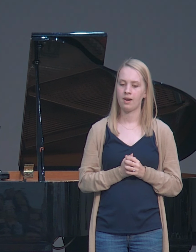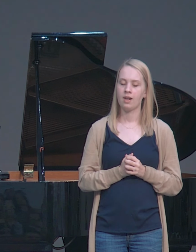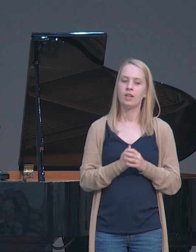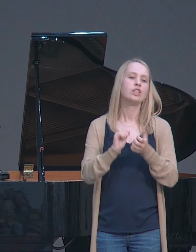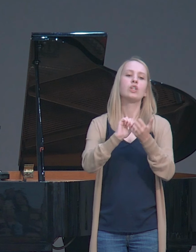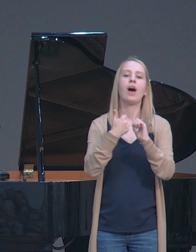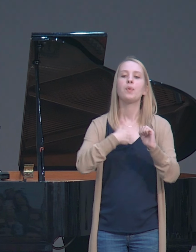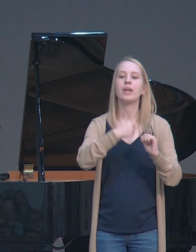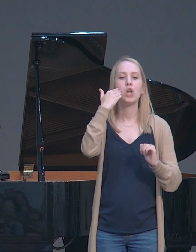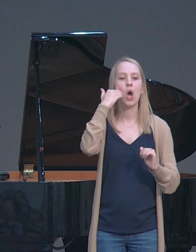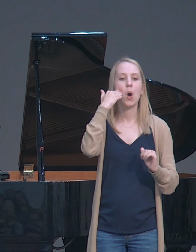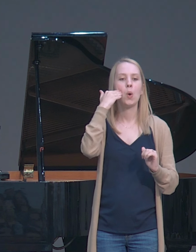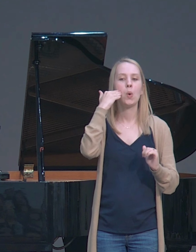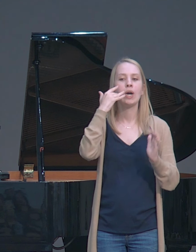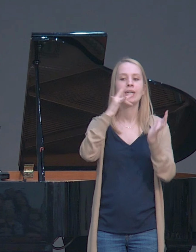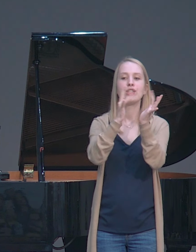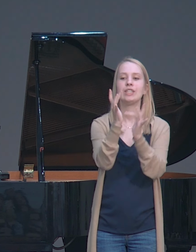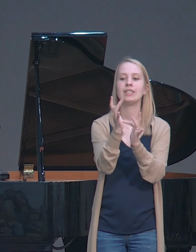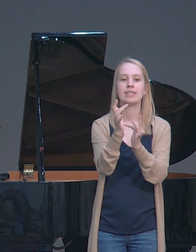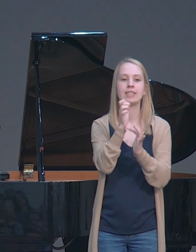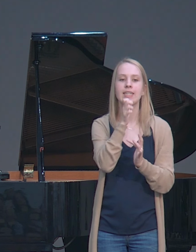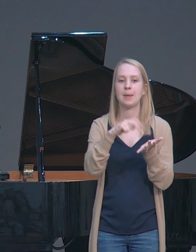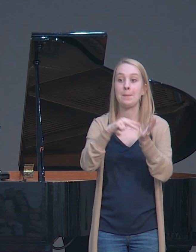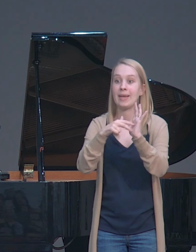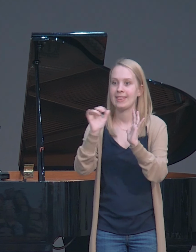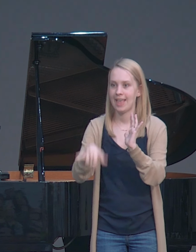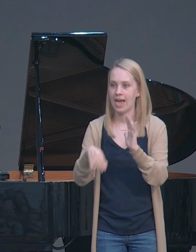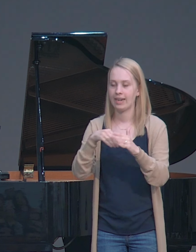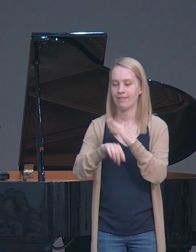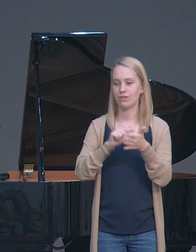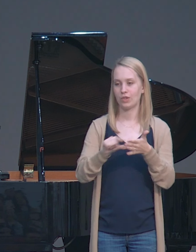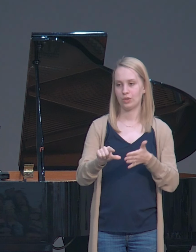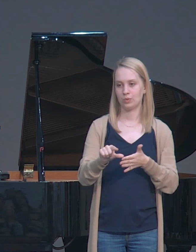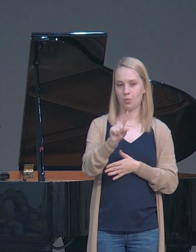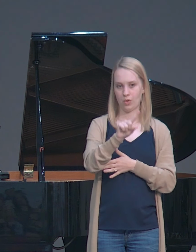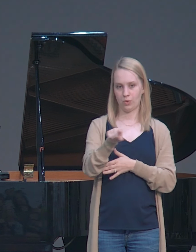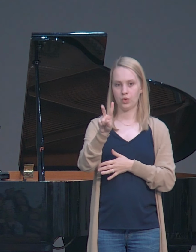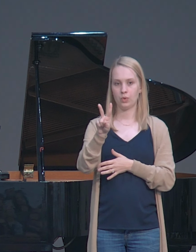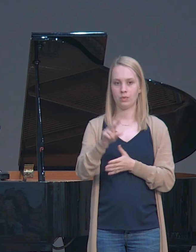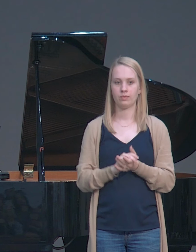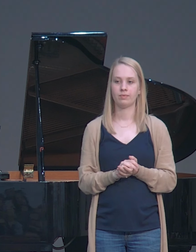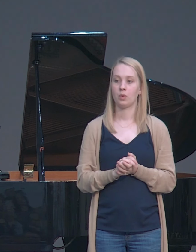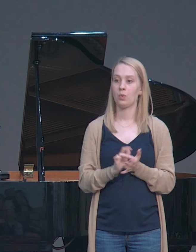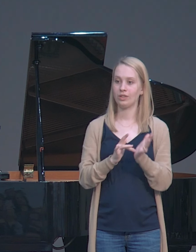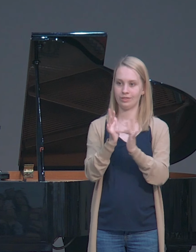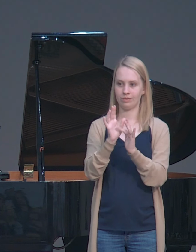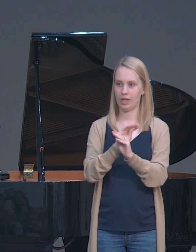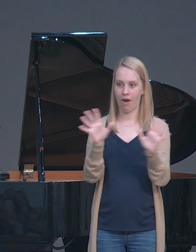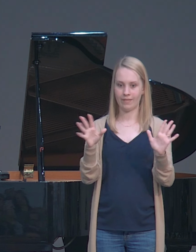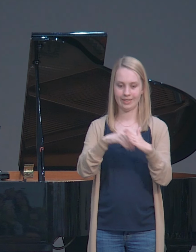How do we know Jesus is not referring to evaluation and discernment here in verses 1 and 2? Well, the answer is right here in our passage.